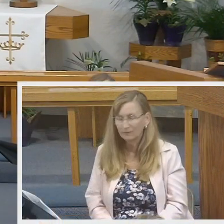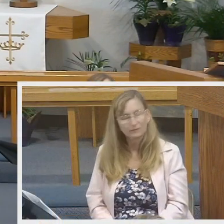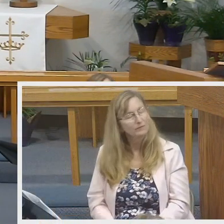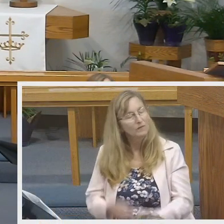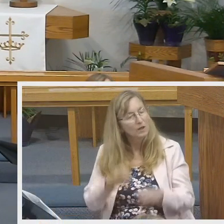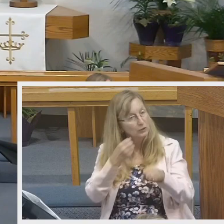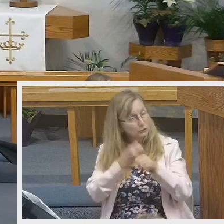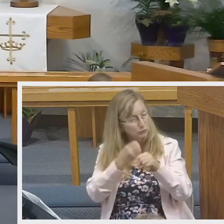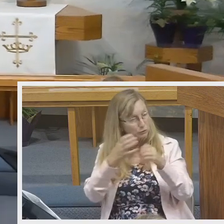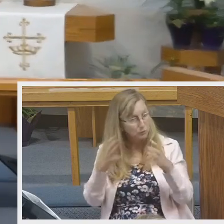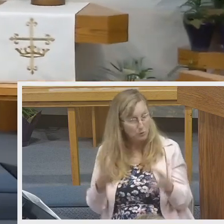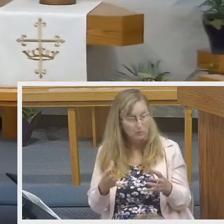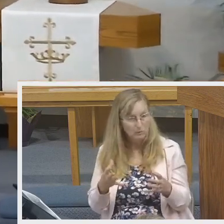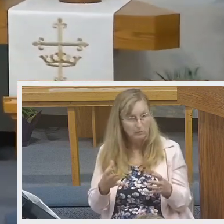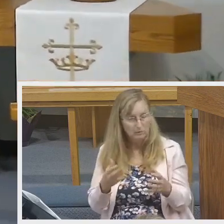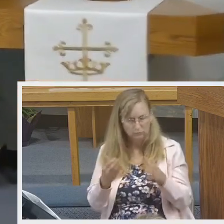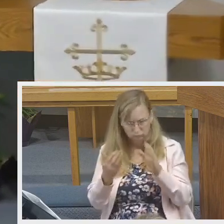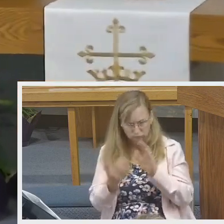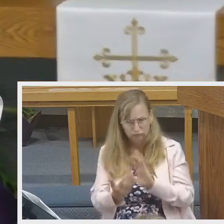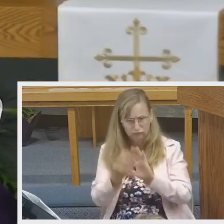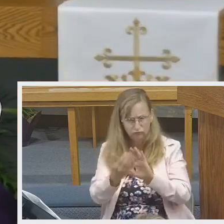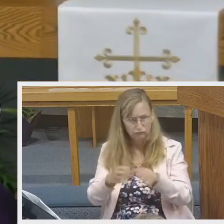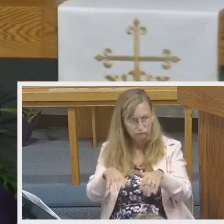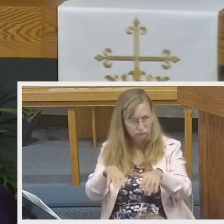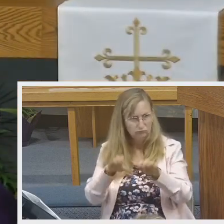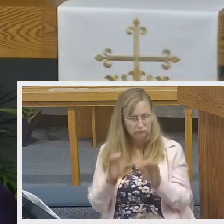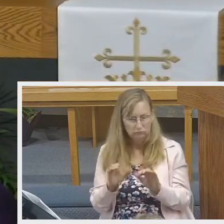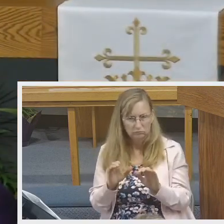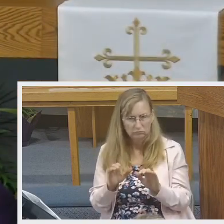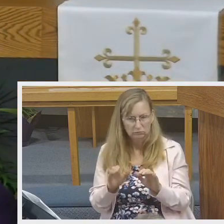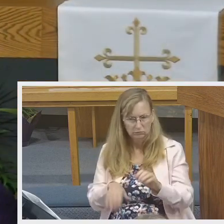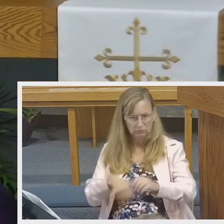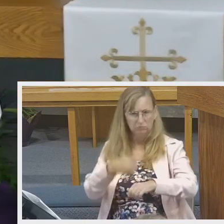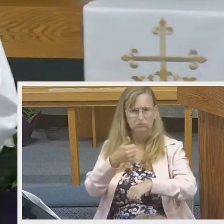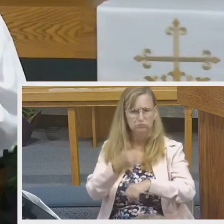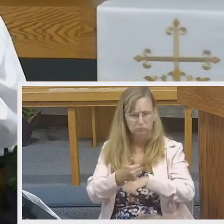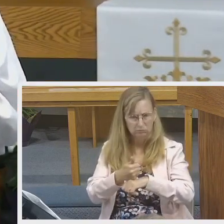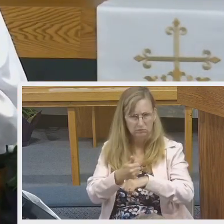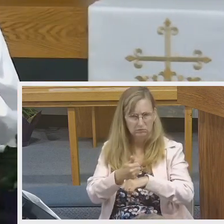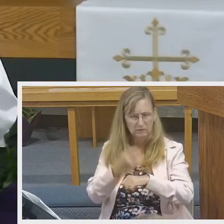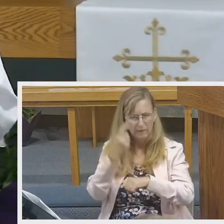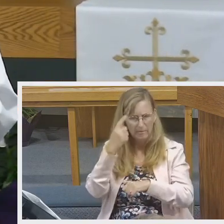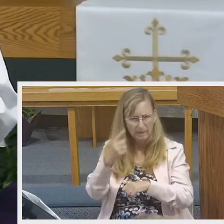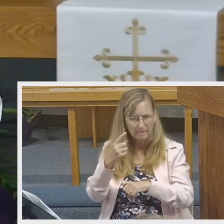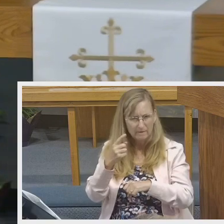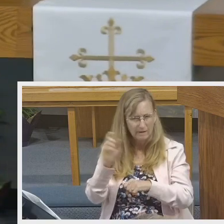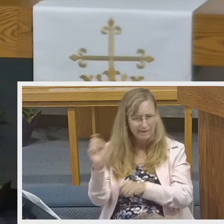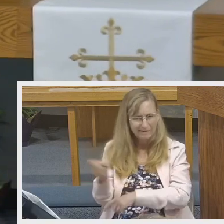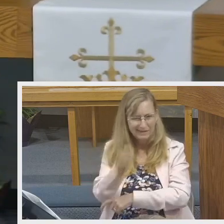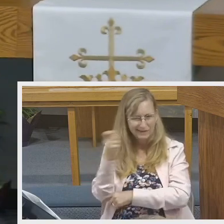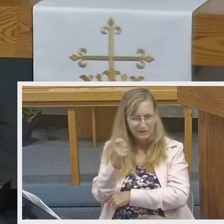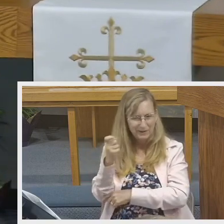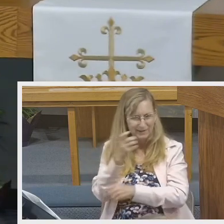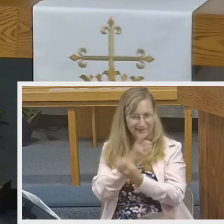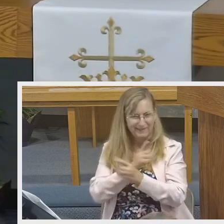Stone before Christ's tomb, a monument for a victorious deliverer.